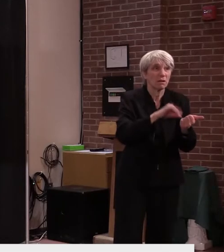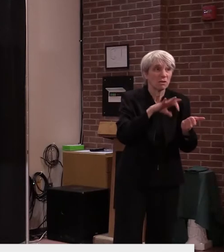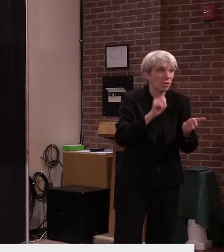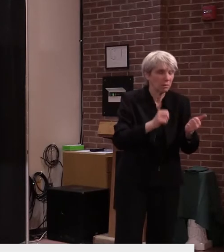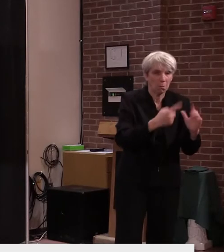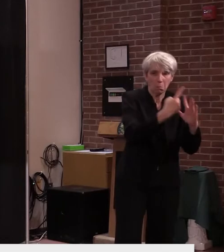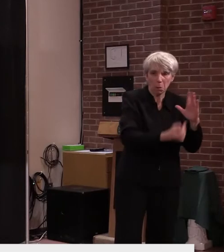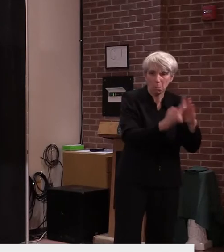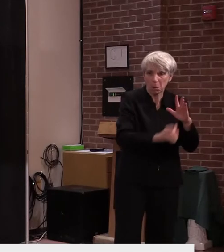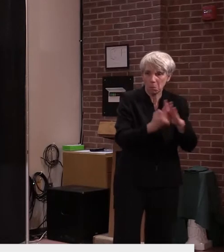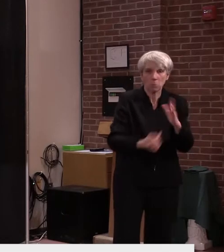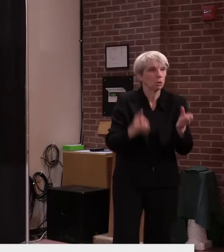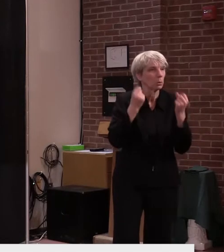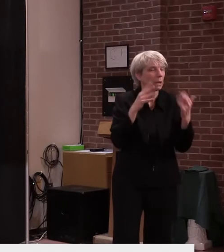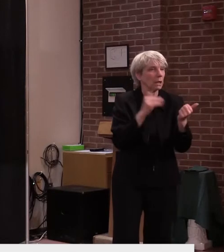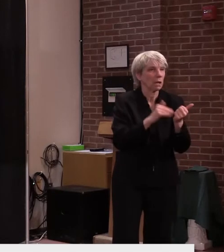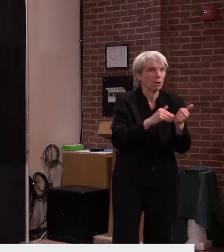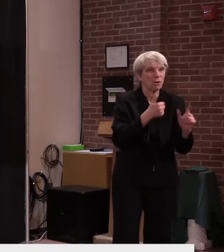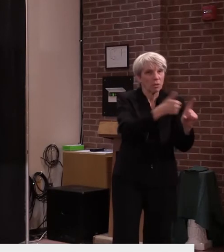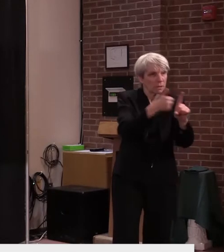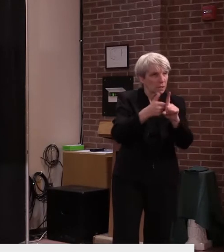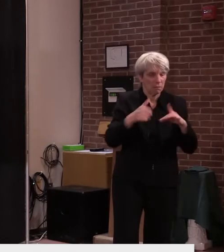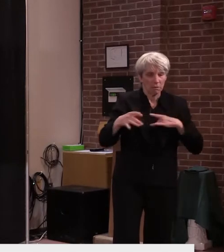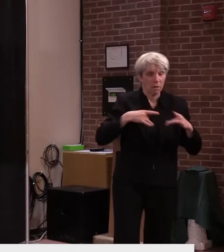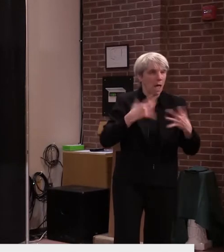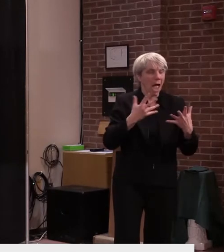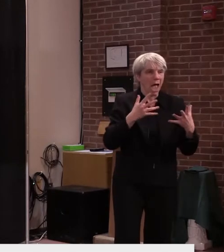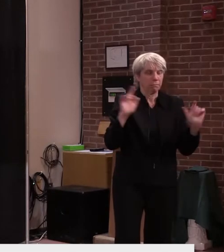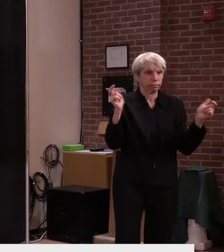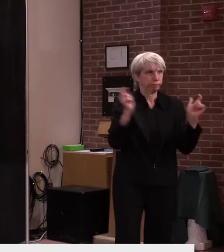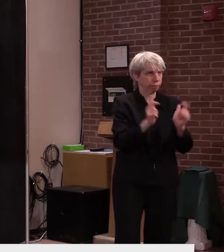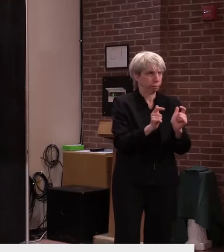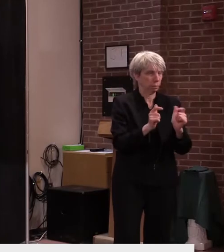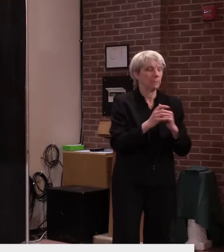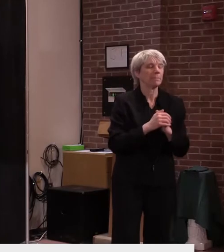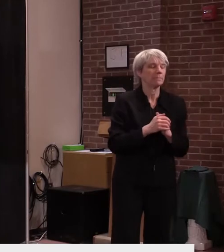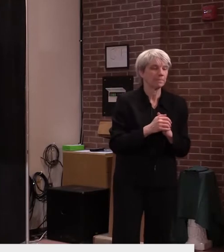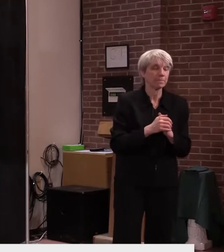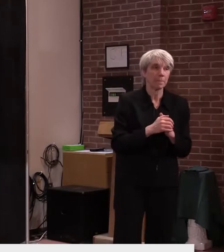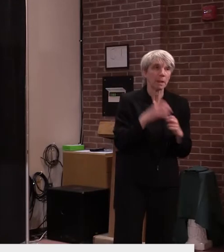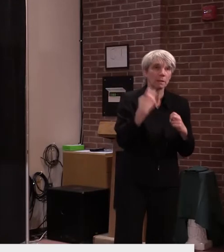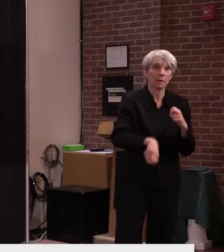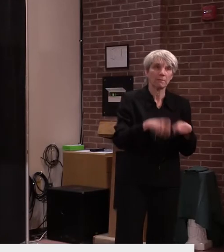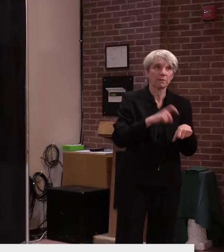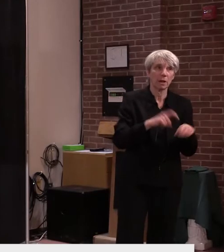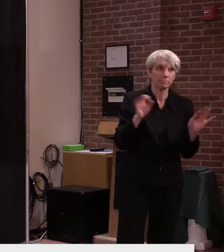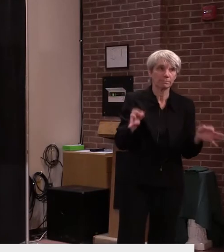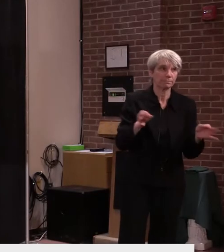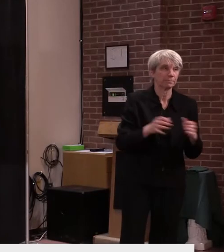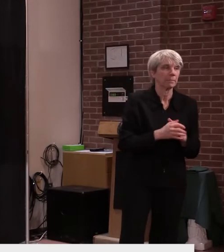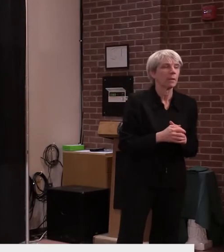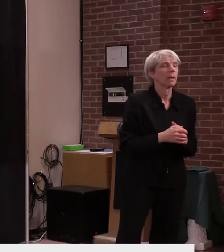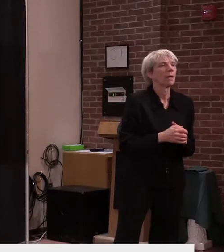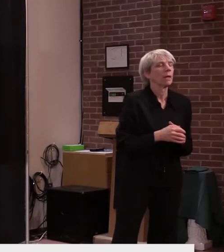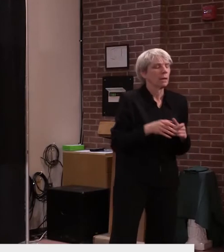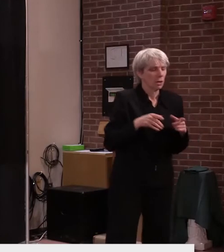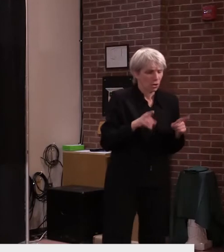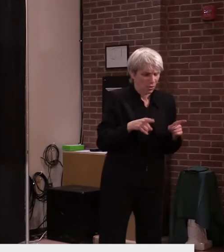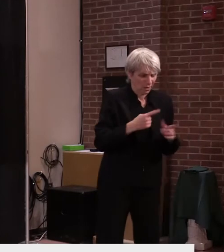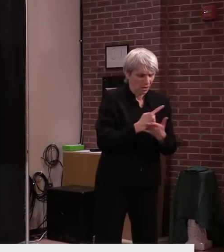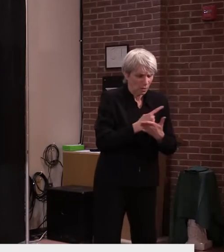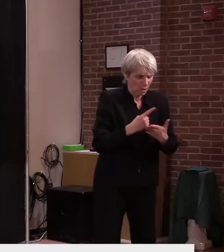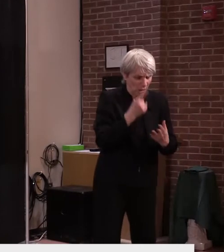providers. In the setting of this recent stress and strain, I've been reflecting back to the beginning of